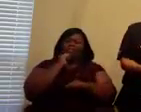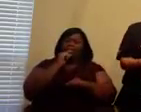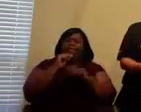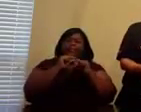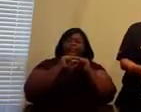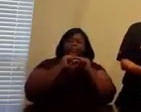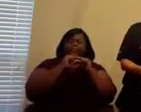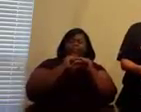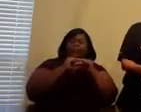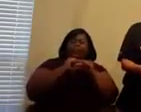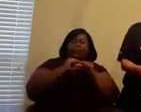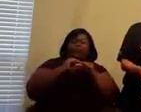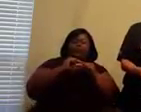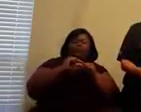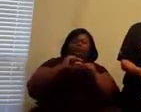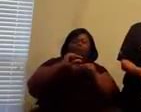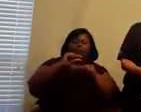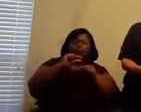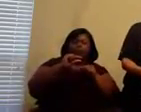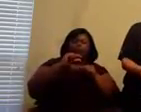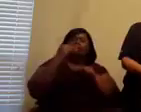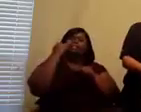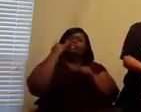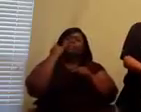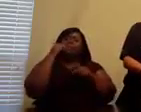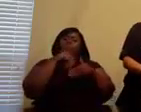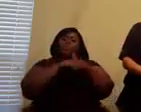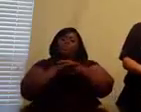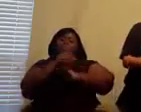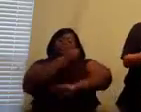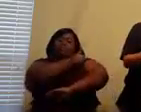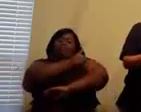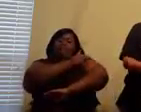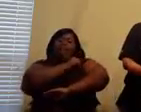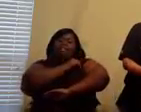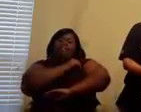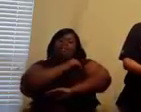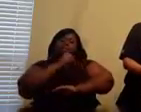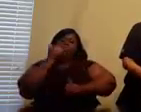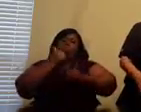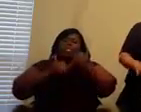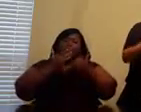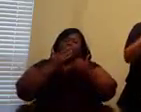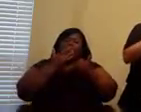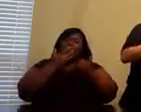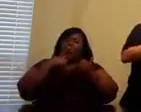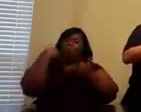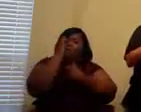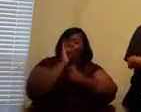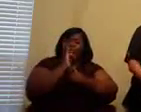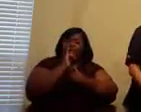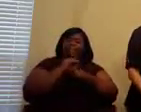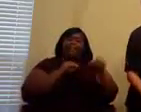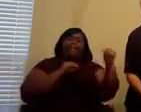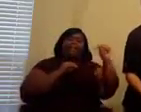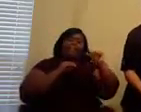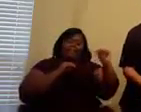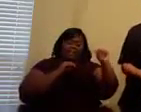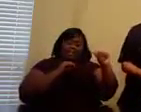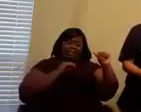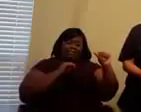you get from the hospital is going to be completely sealed, which is going to make it sanitary. So we call